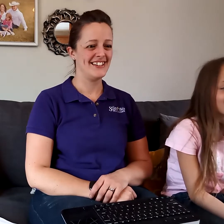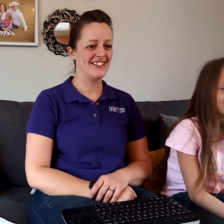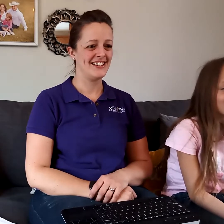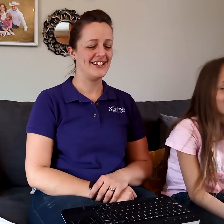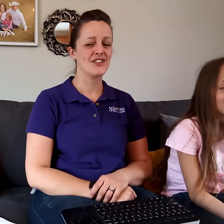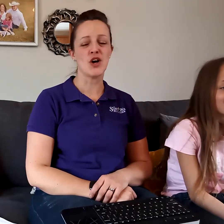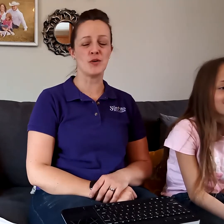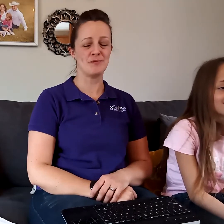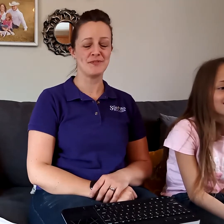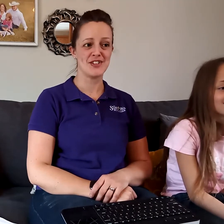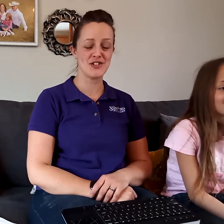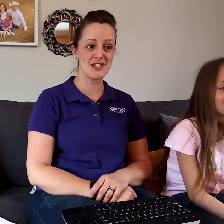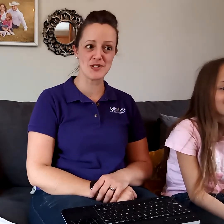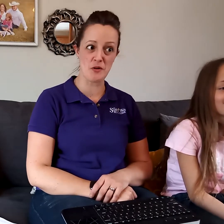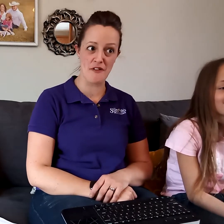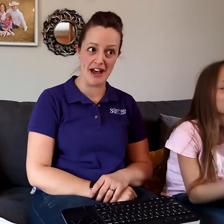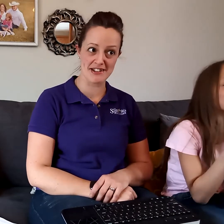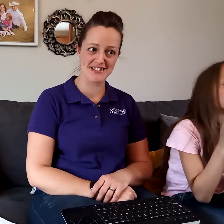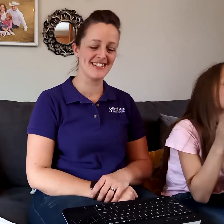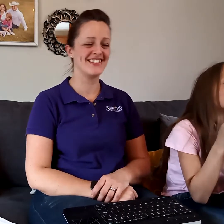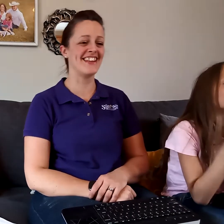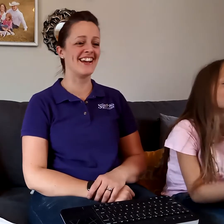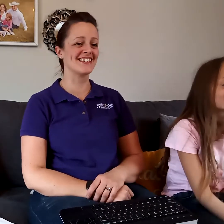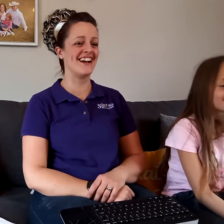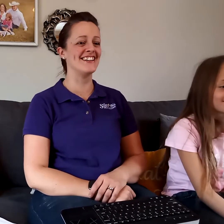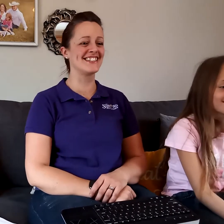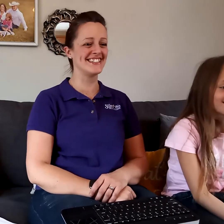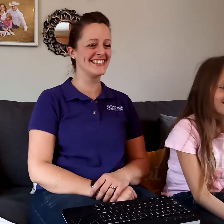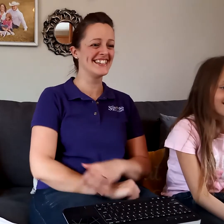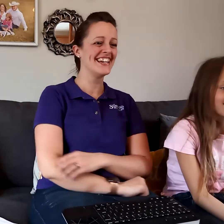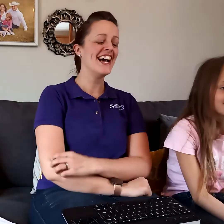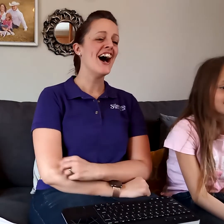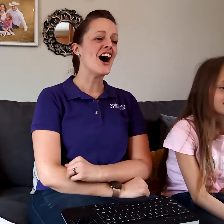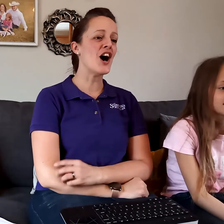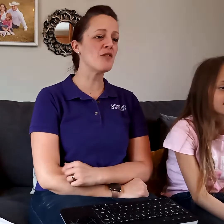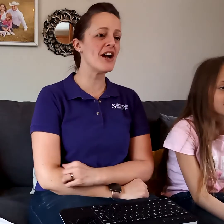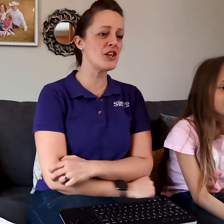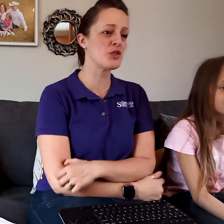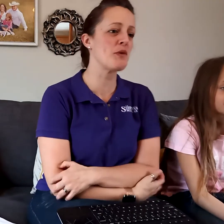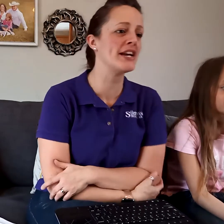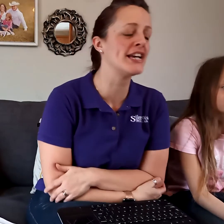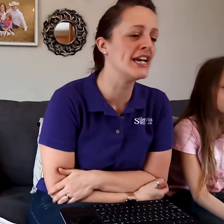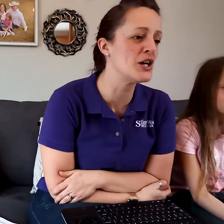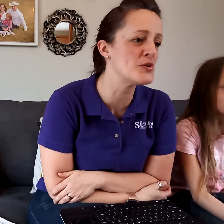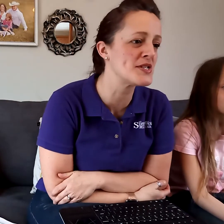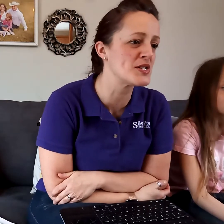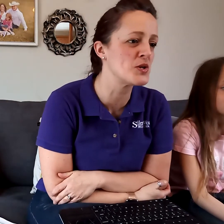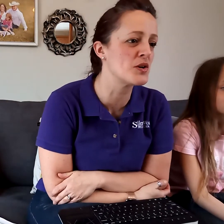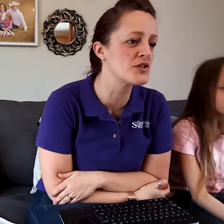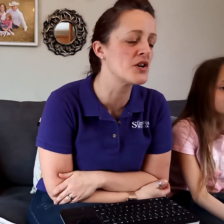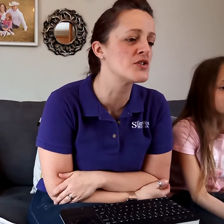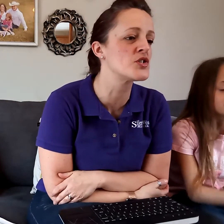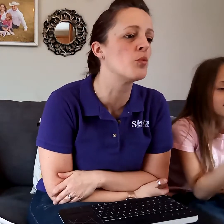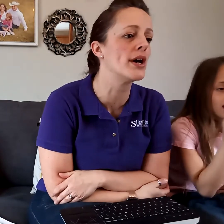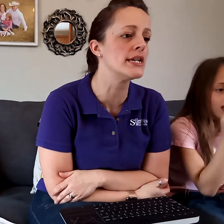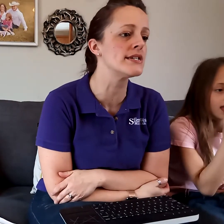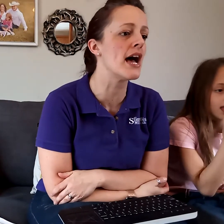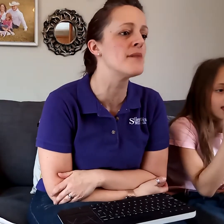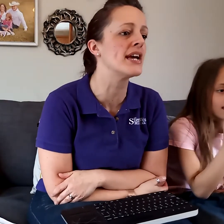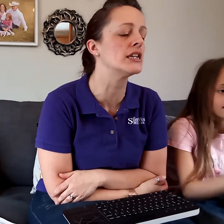S-Y-D-N-E-Y. She's so fast. Thanks, guys. All right, Thren kiddos, it's your turn. So one at a time, get a little